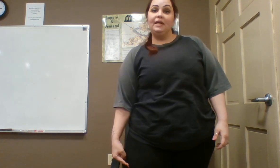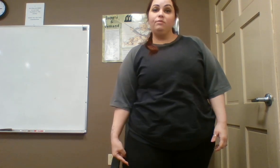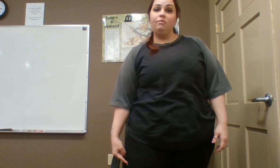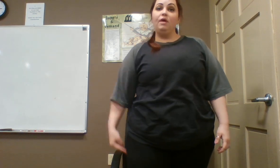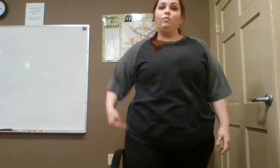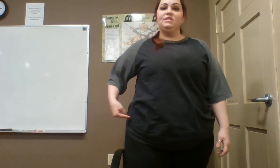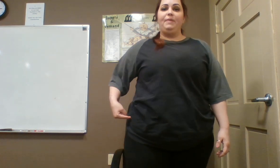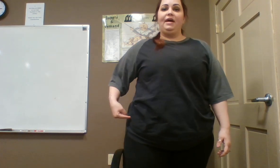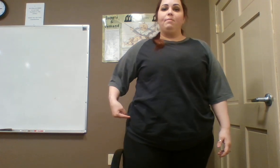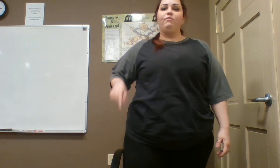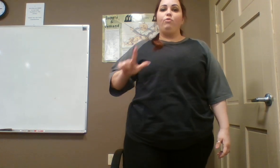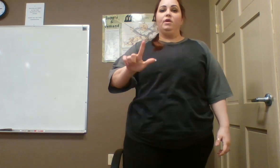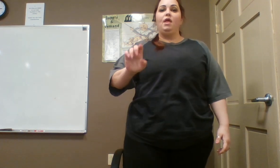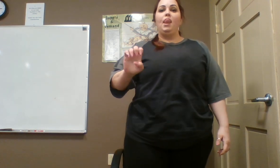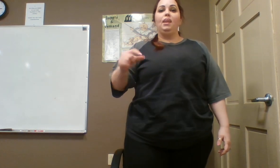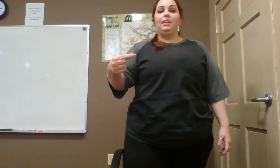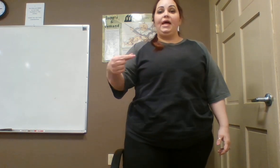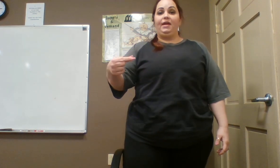down and once back up for leg.